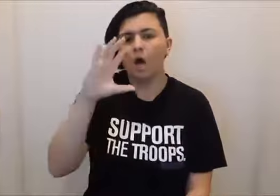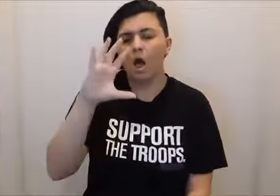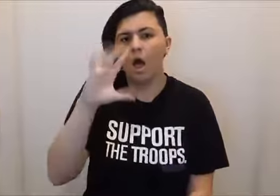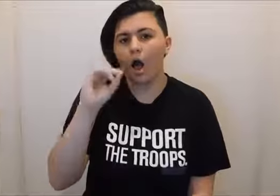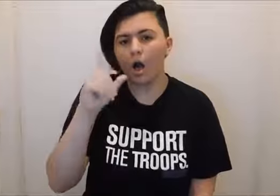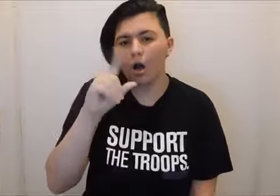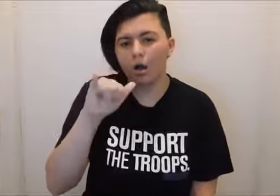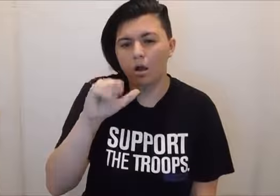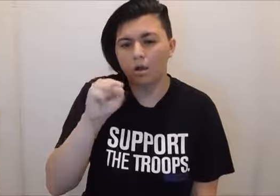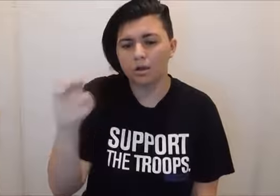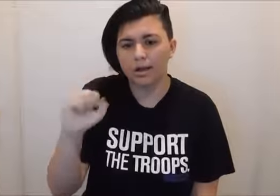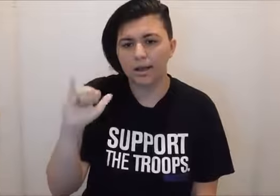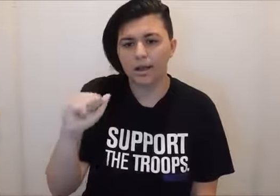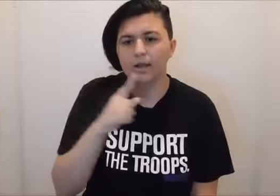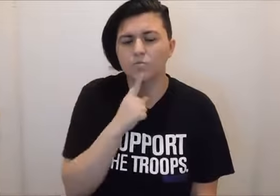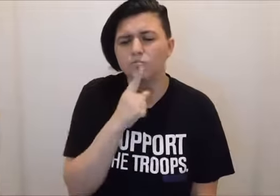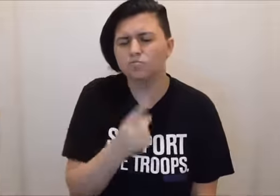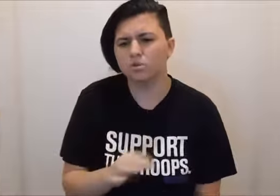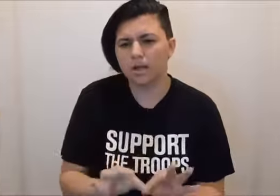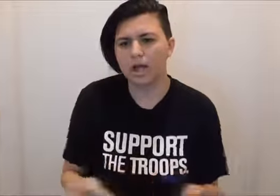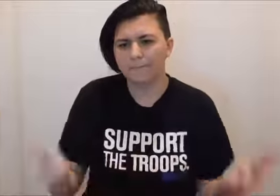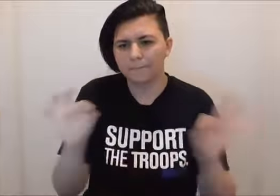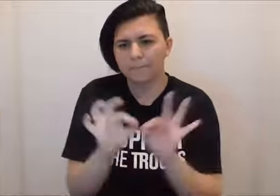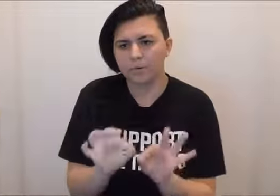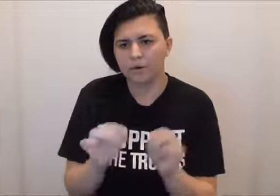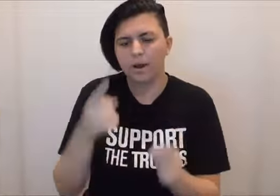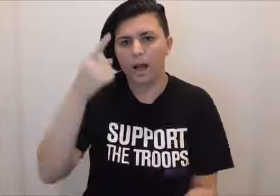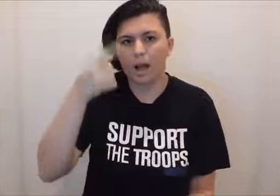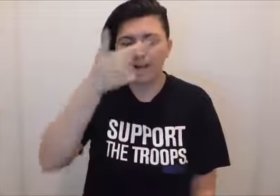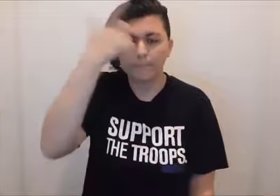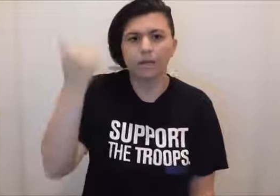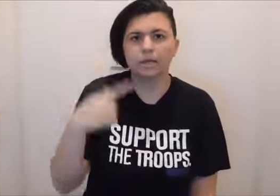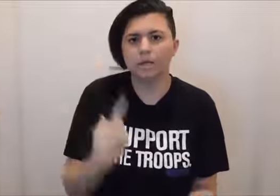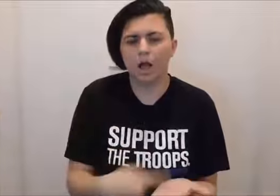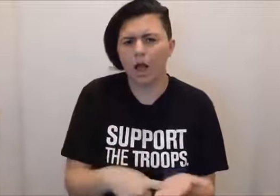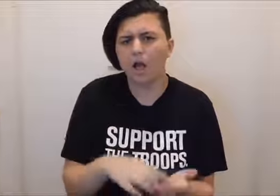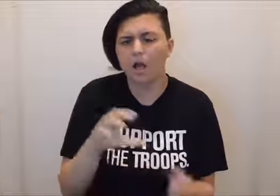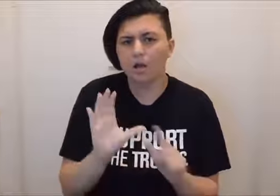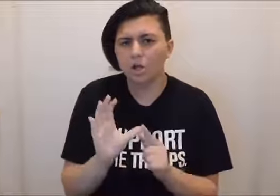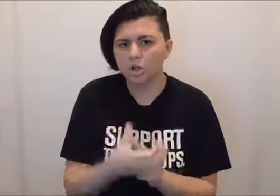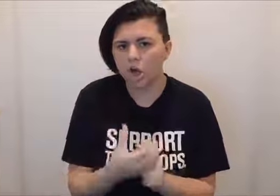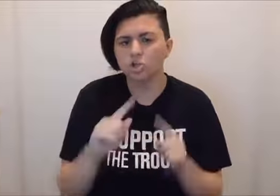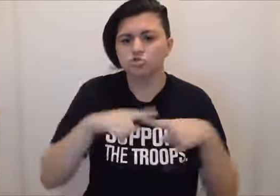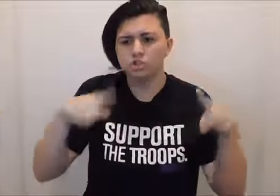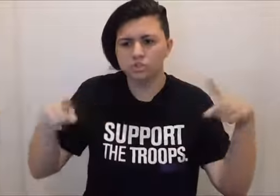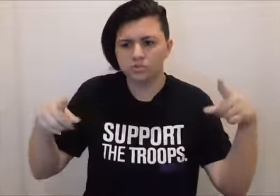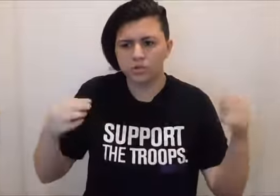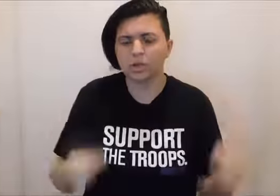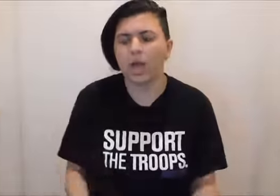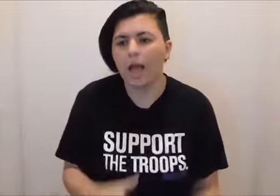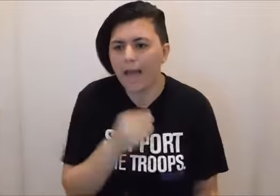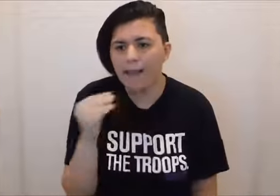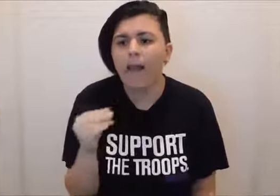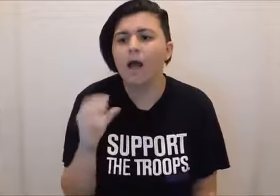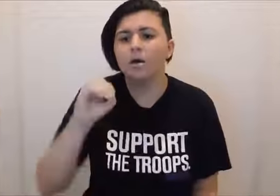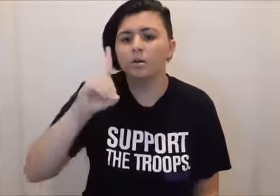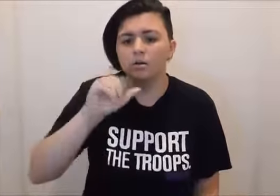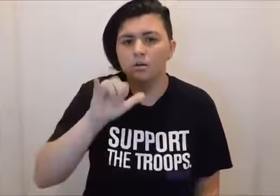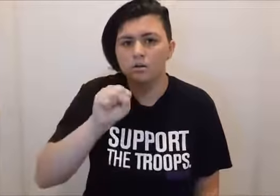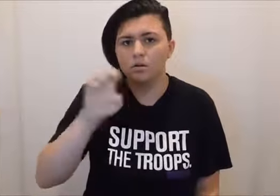So the Odyssey is important because it talks a lot about cultural difference. As Odysseus is trying